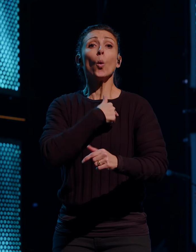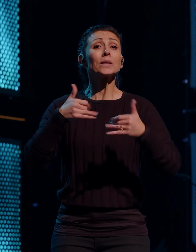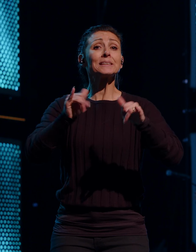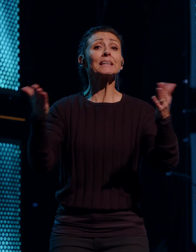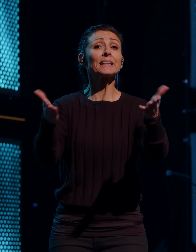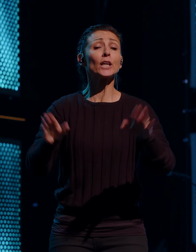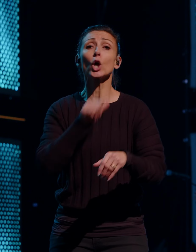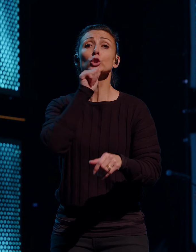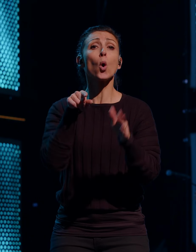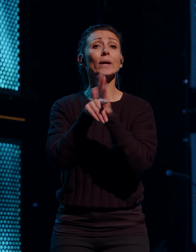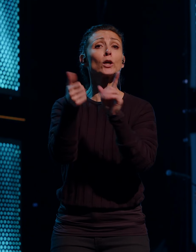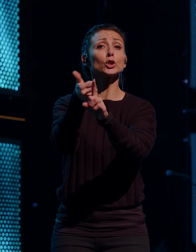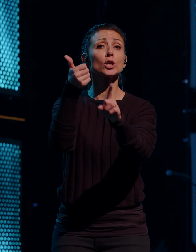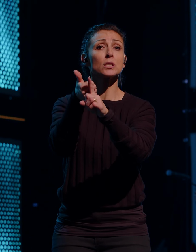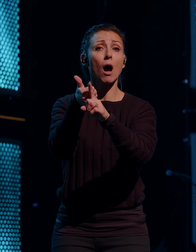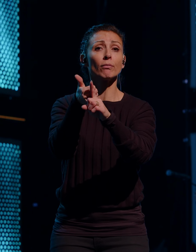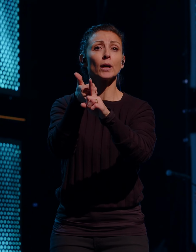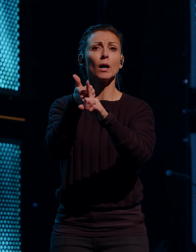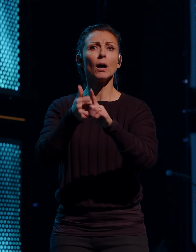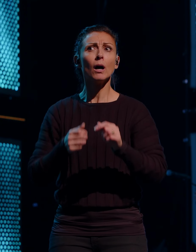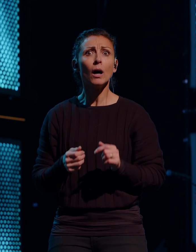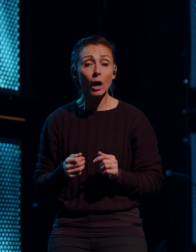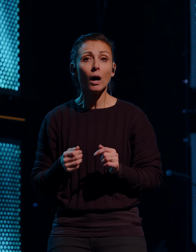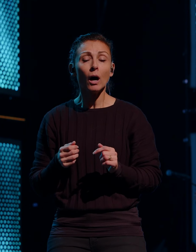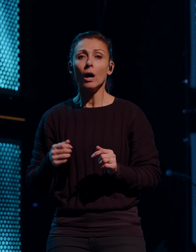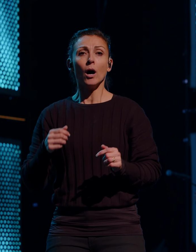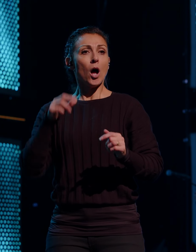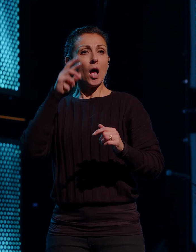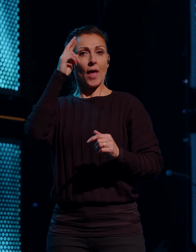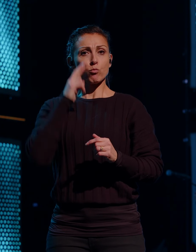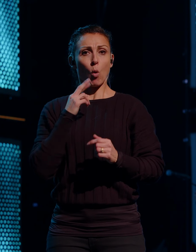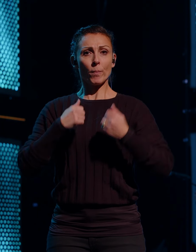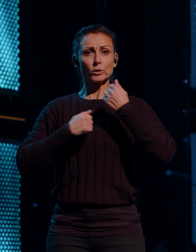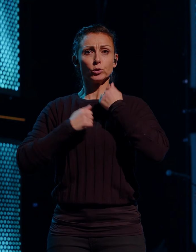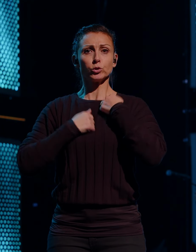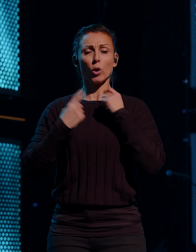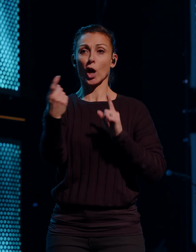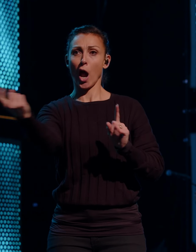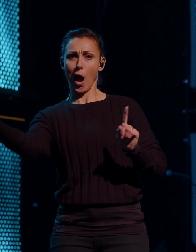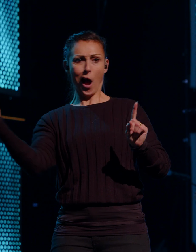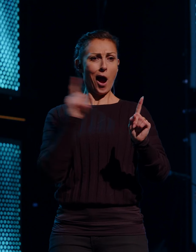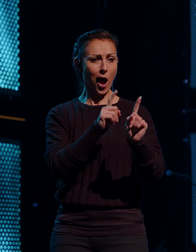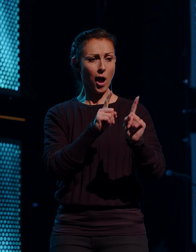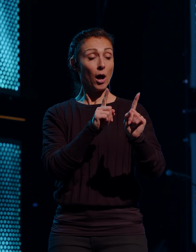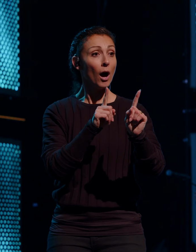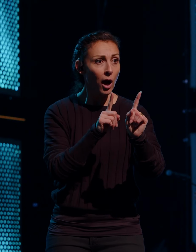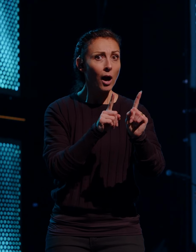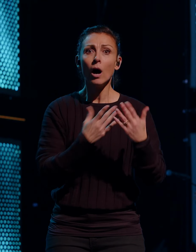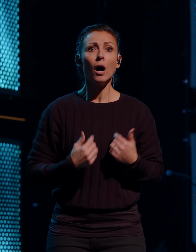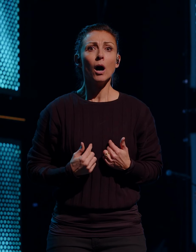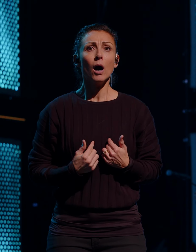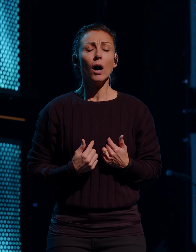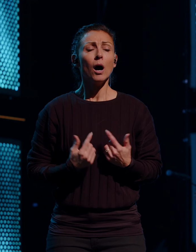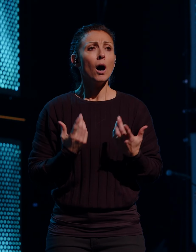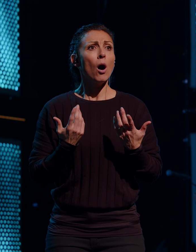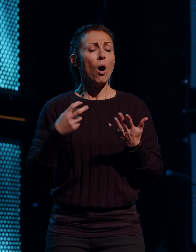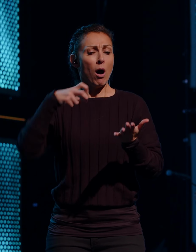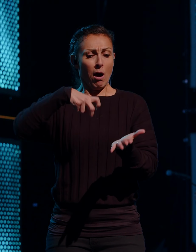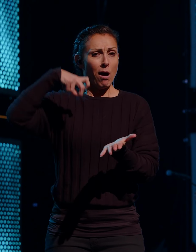lights and rushed in, and trembling with fear, he fell down before Paul and Silas. Then he brought them out and said, 'Sirs, what must I do to